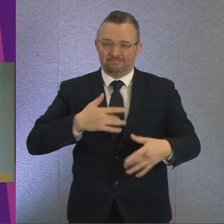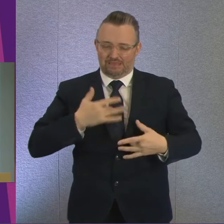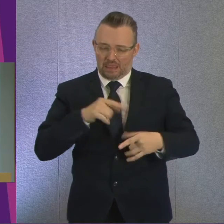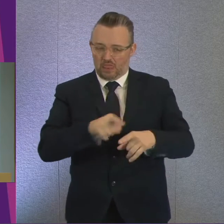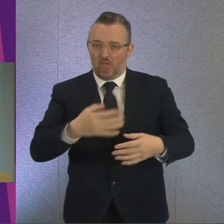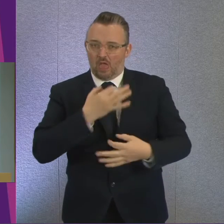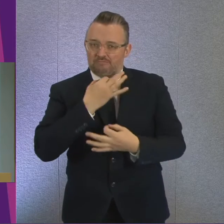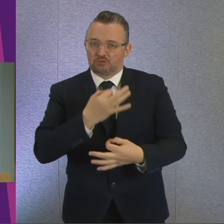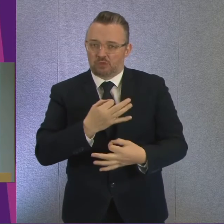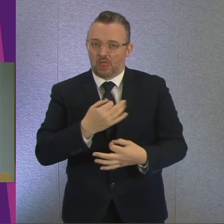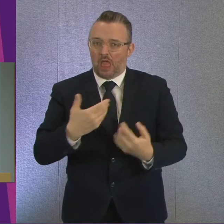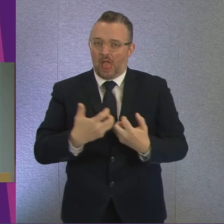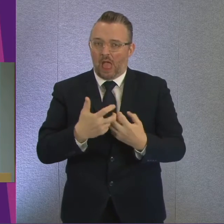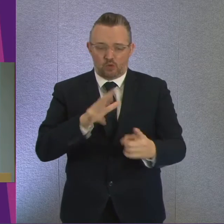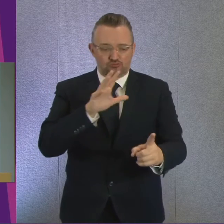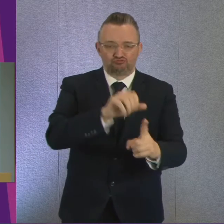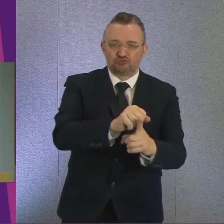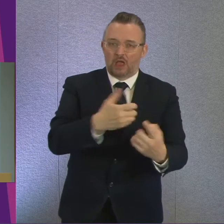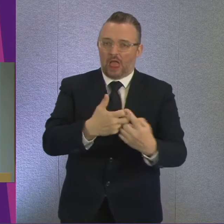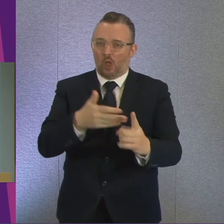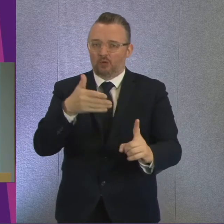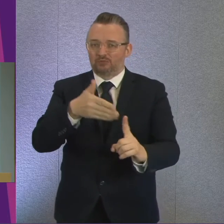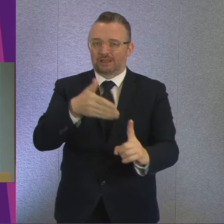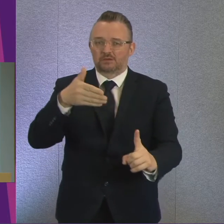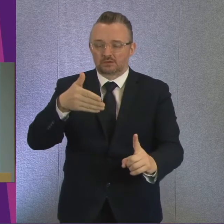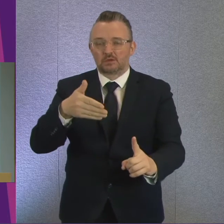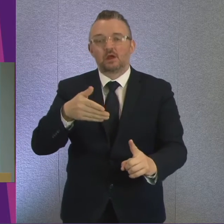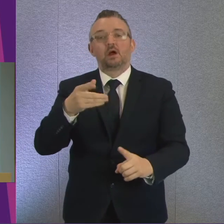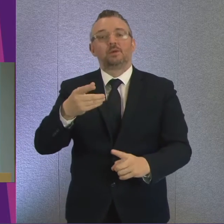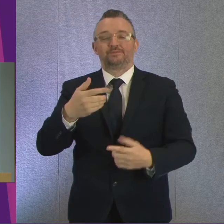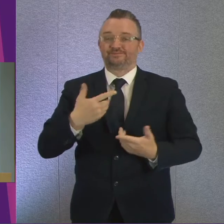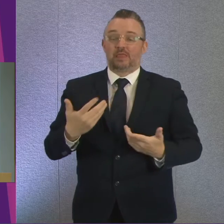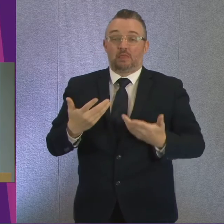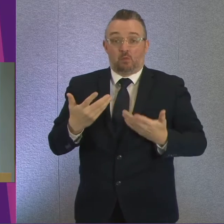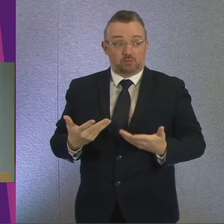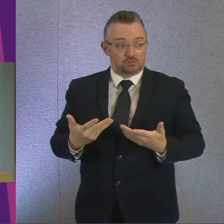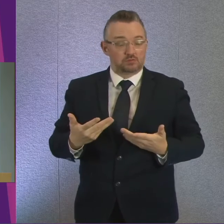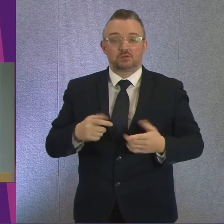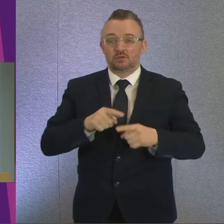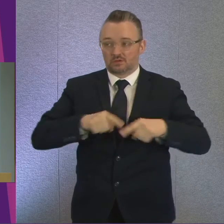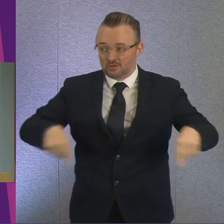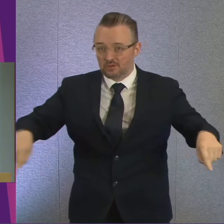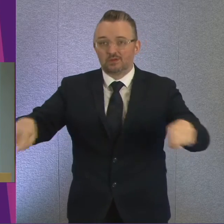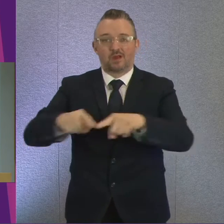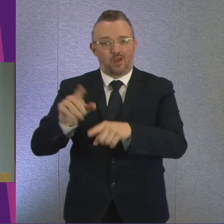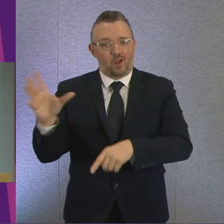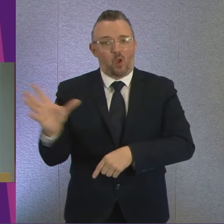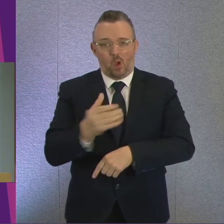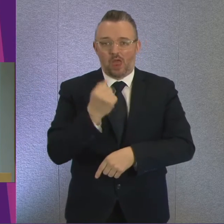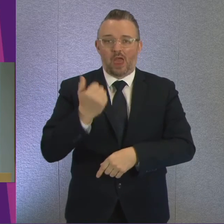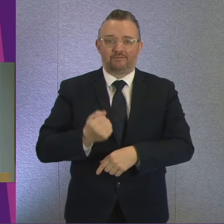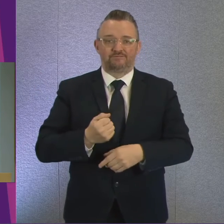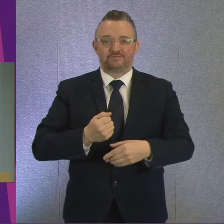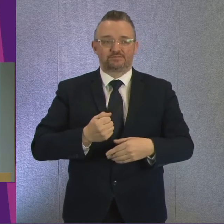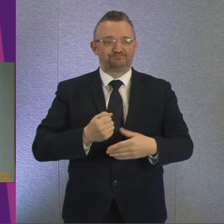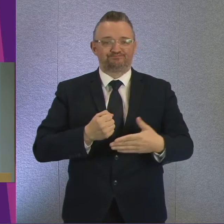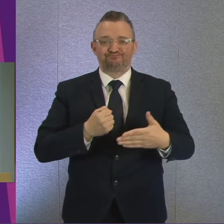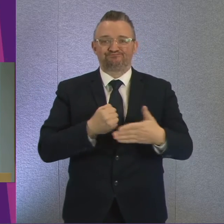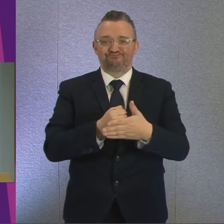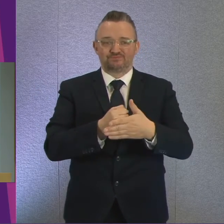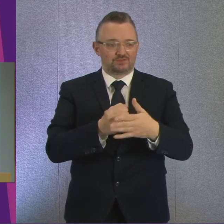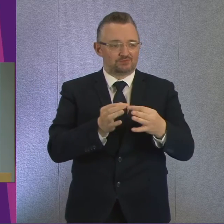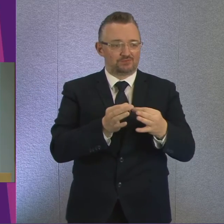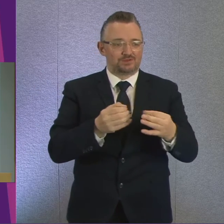be vulnerable. At the moment, though, because of the restrictions on every person in society in Scotland, as you